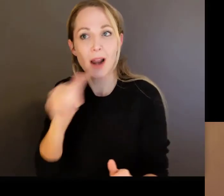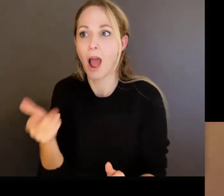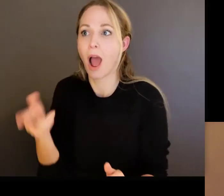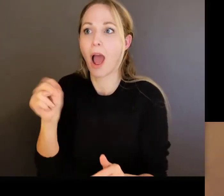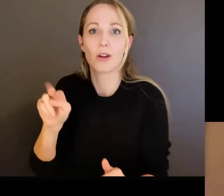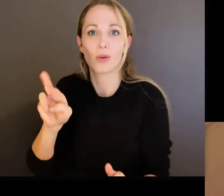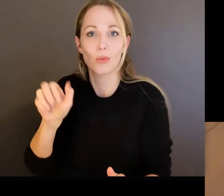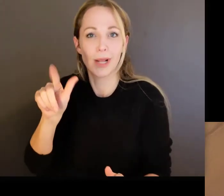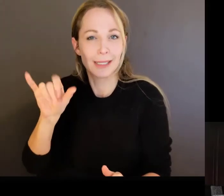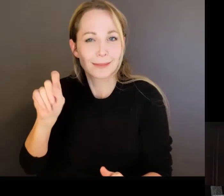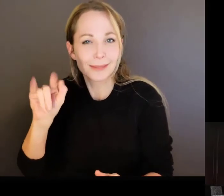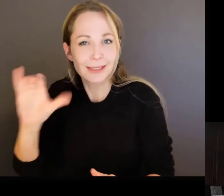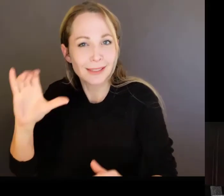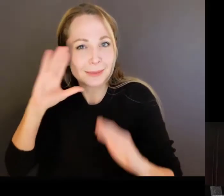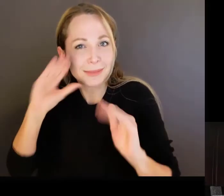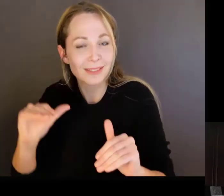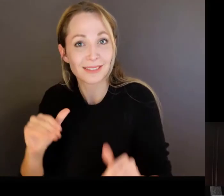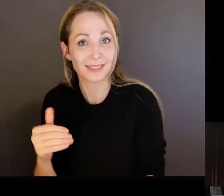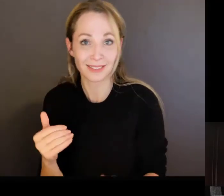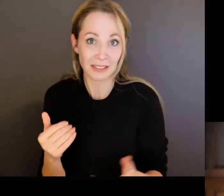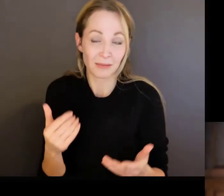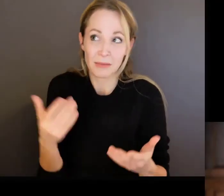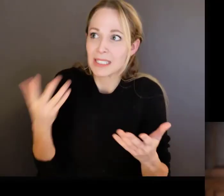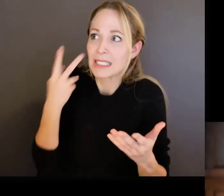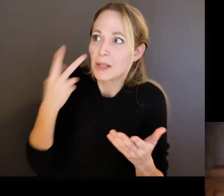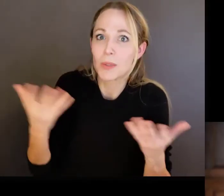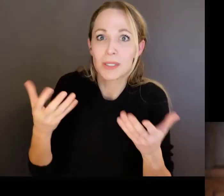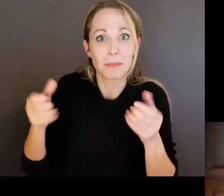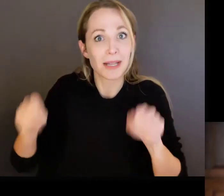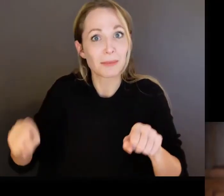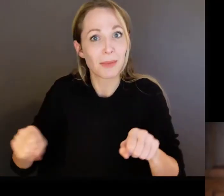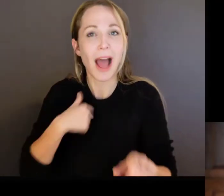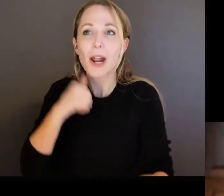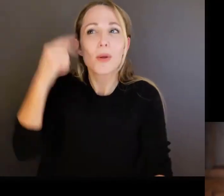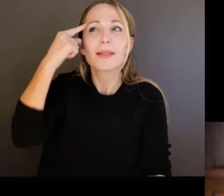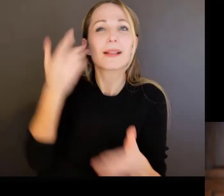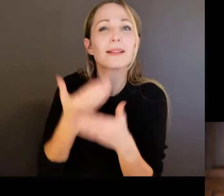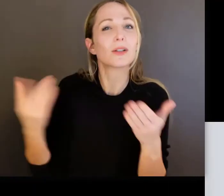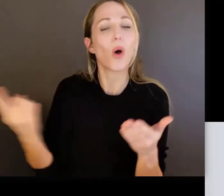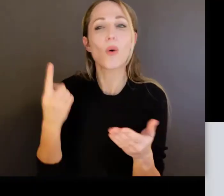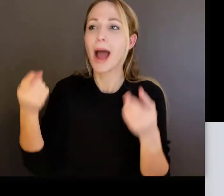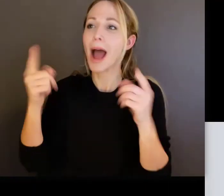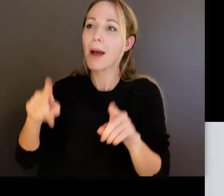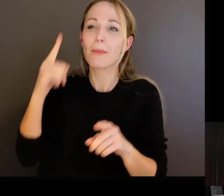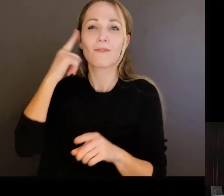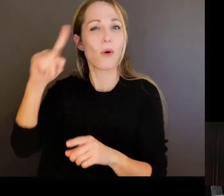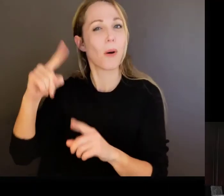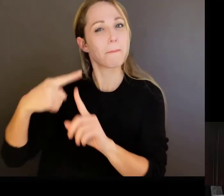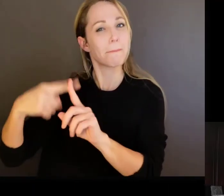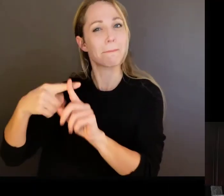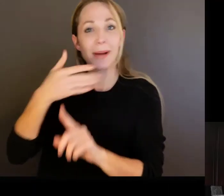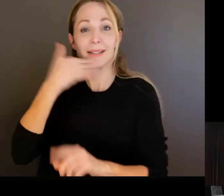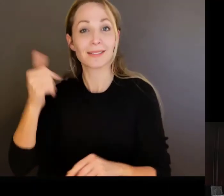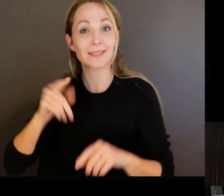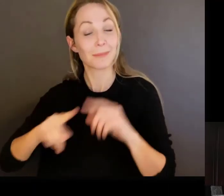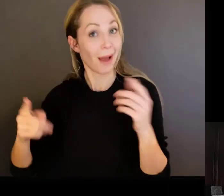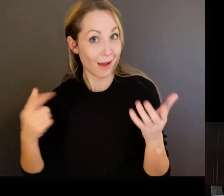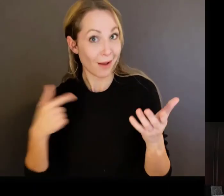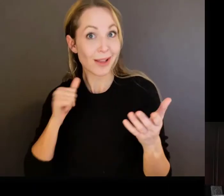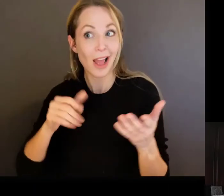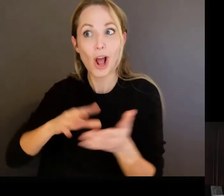is possible. I do not think that things necessarily happen for the best. However, we can learn to